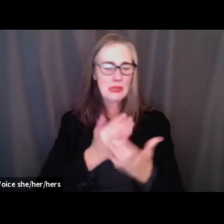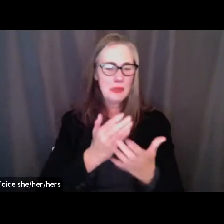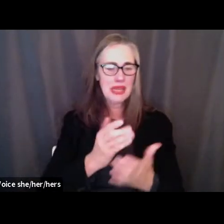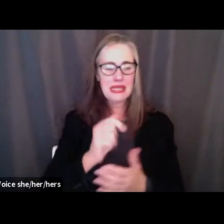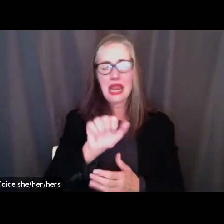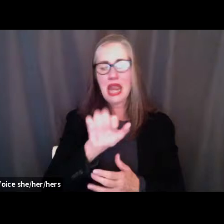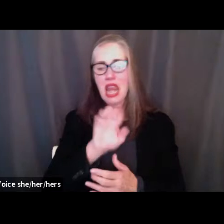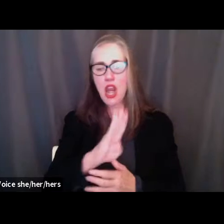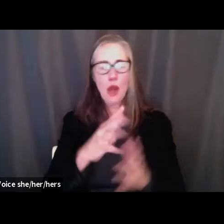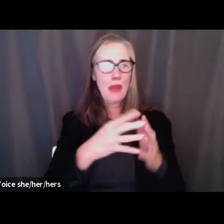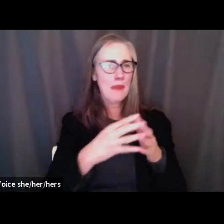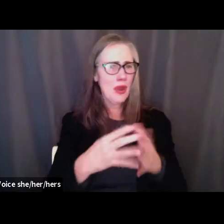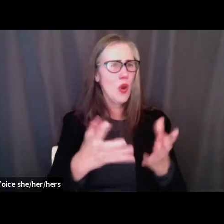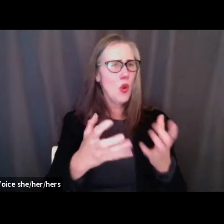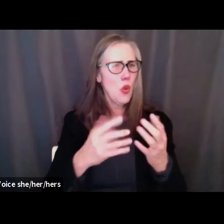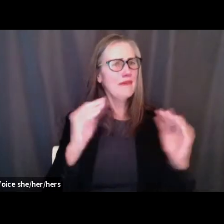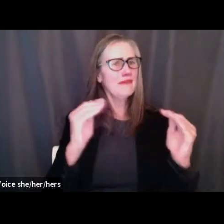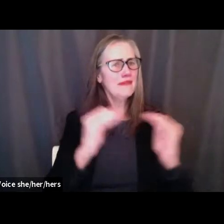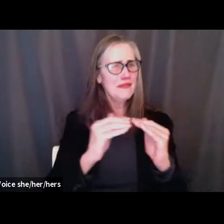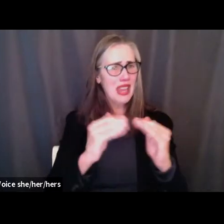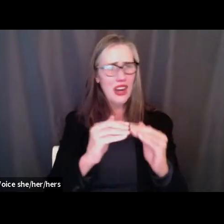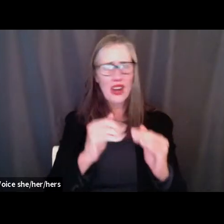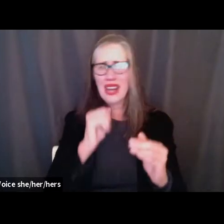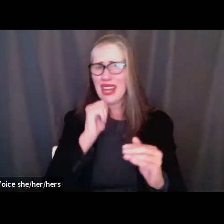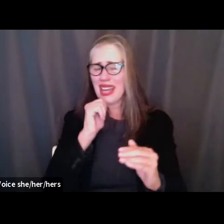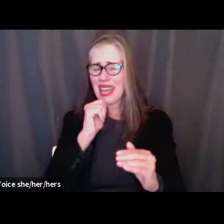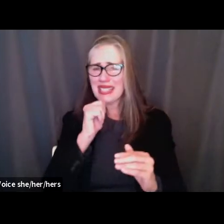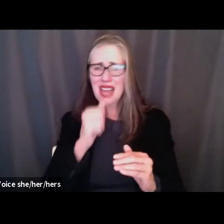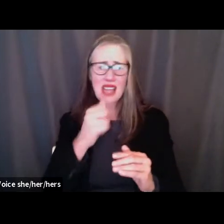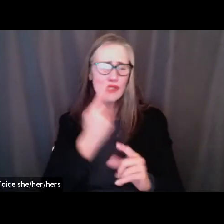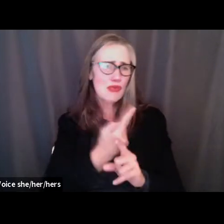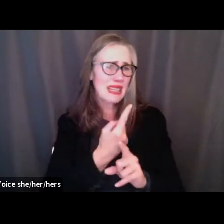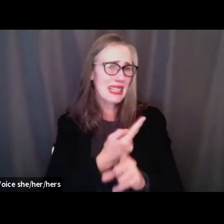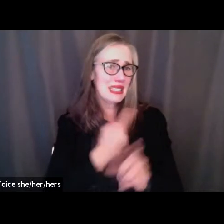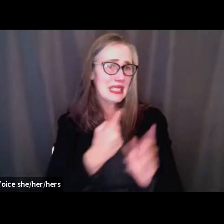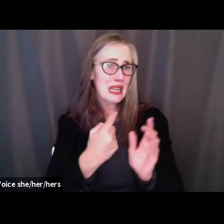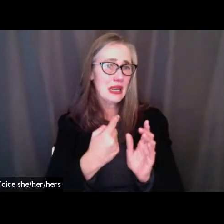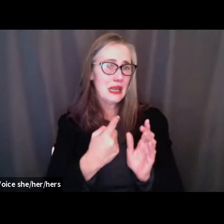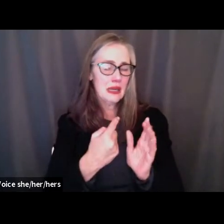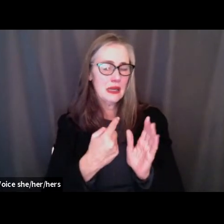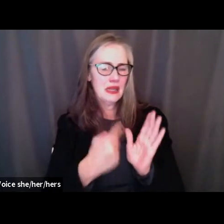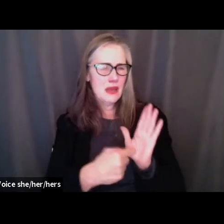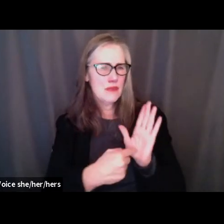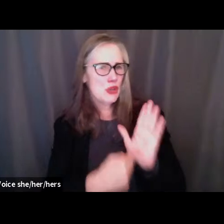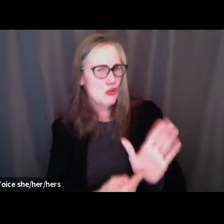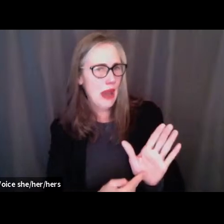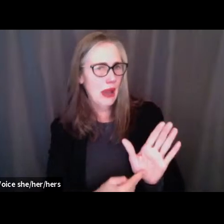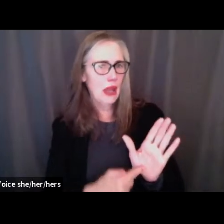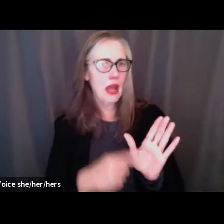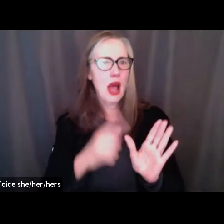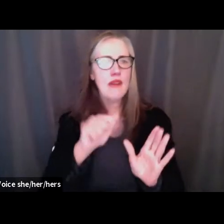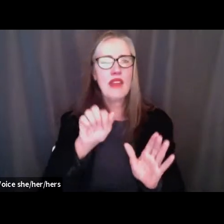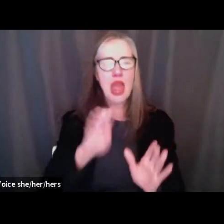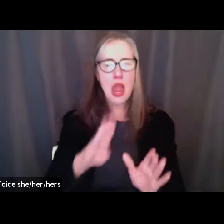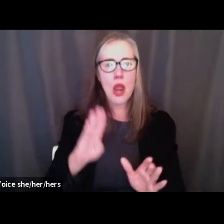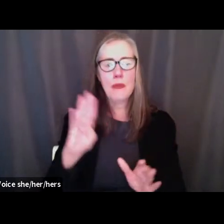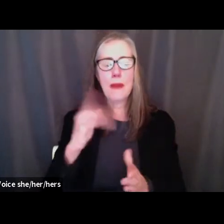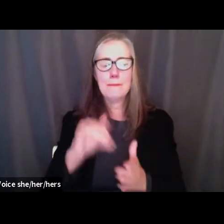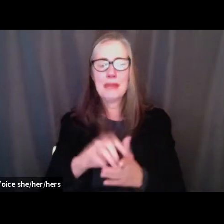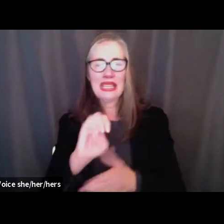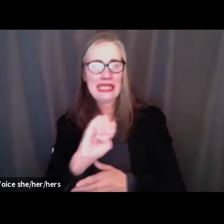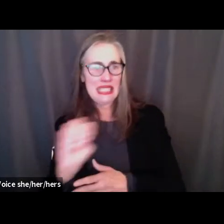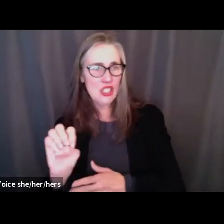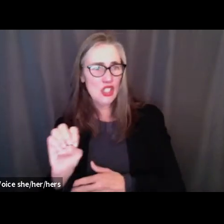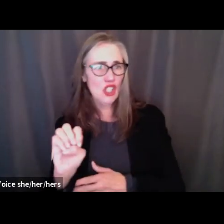American of having fair and realistic portrait of Arabs, Muslims, and Middle Easterns. They also hosted a panel who spoke about immigration